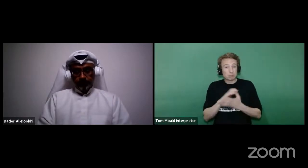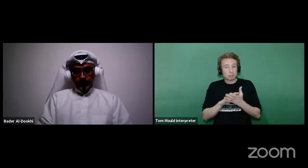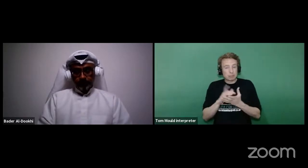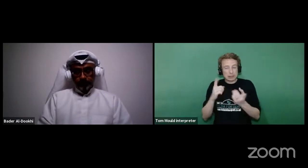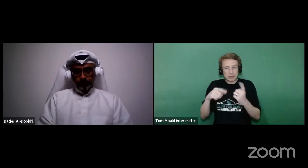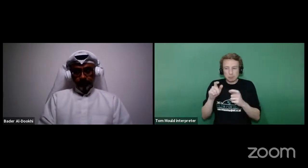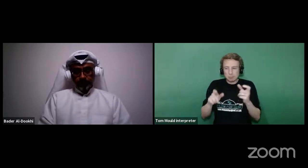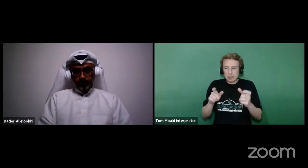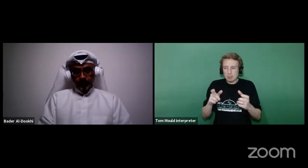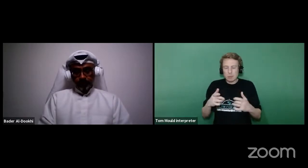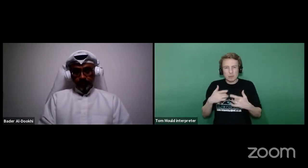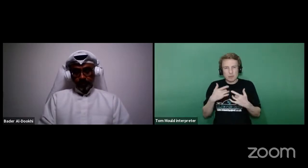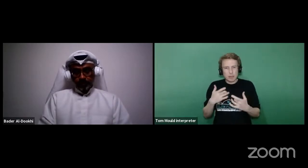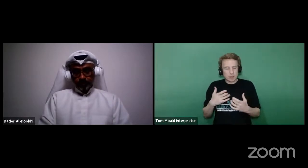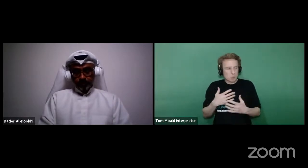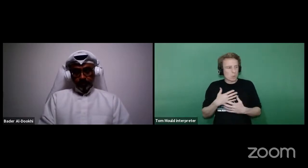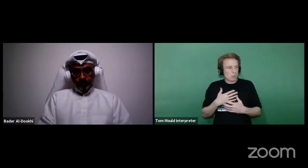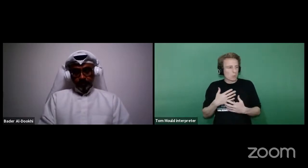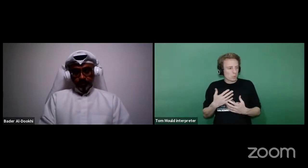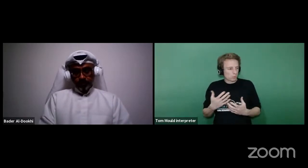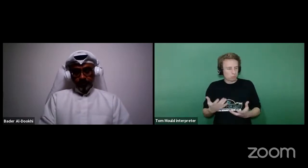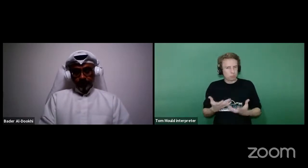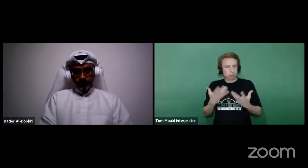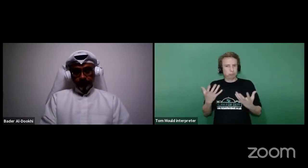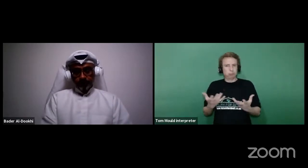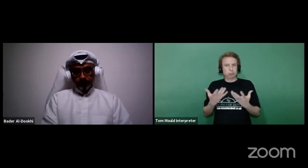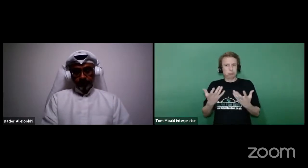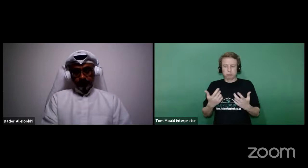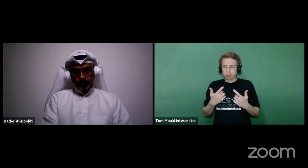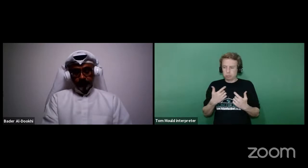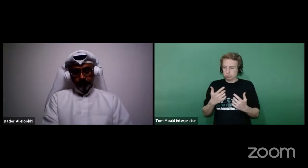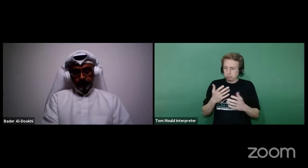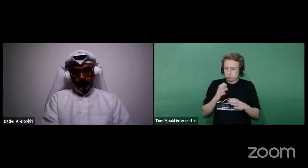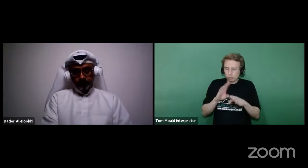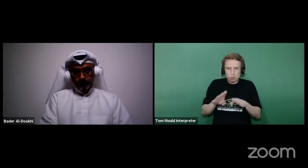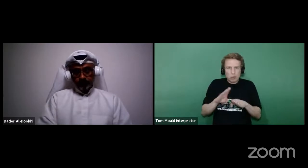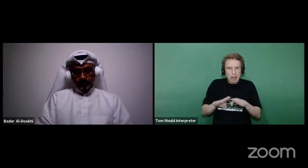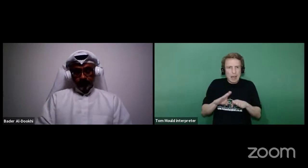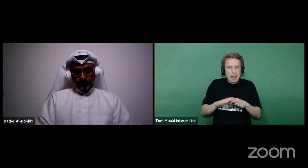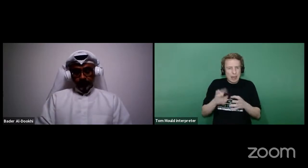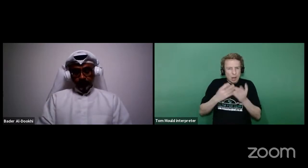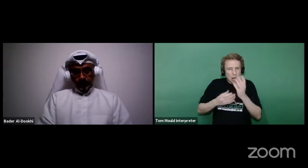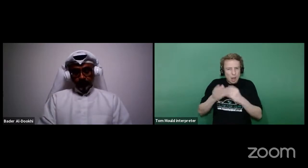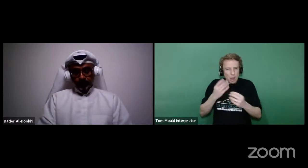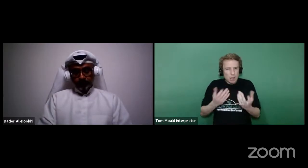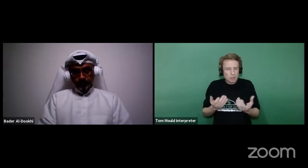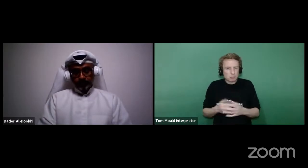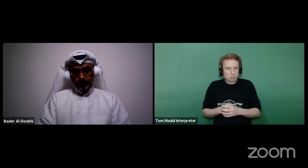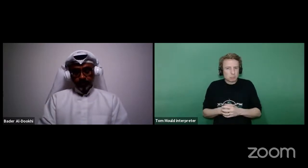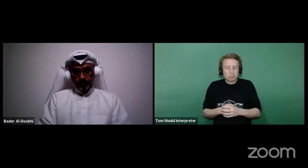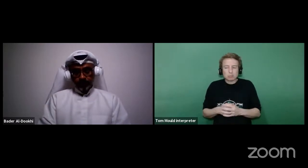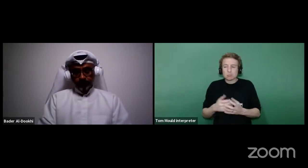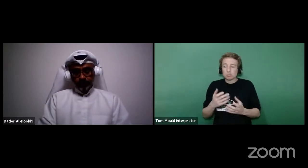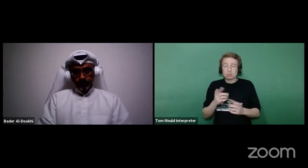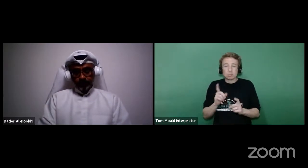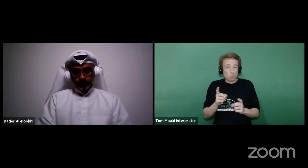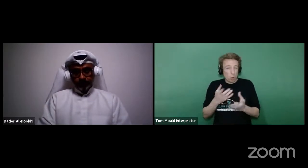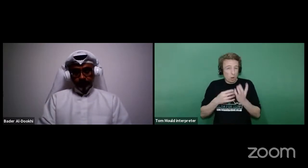trains them in a good way, and it trains them to develop the practice of having